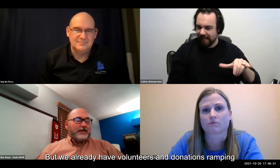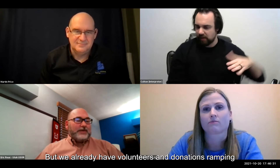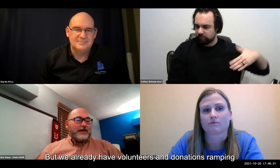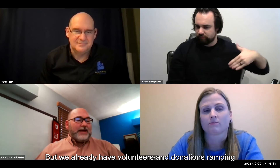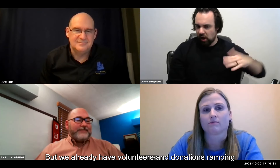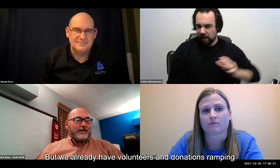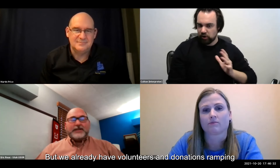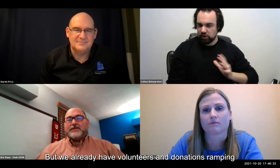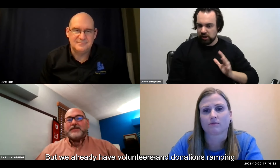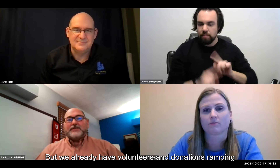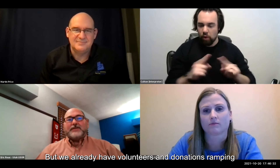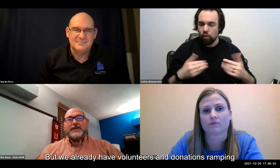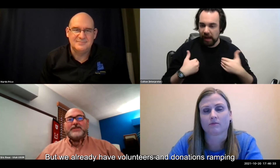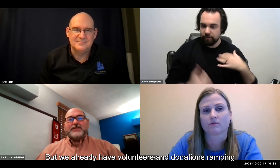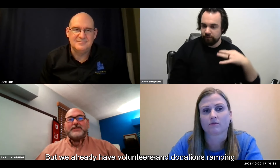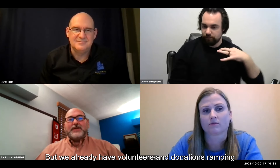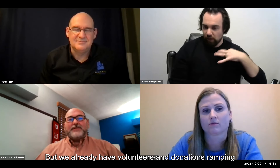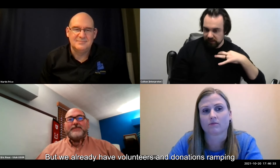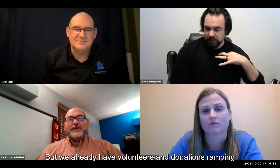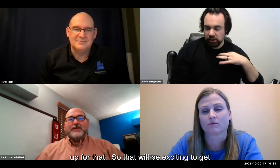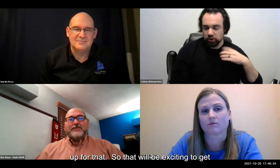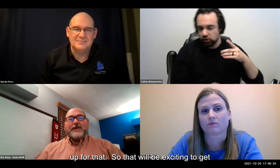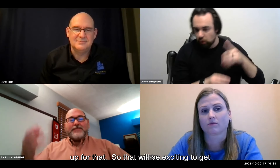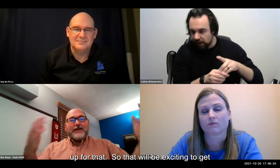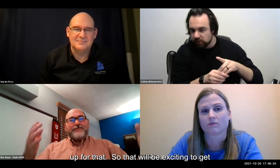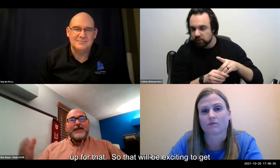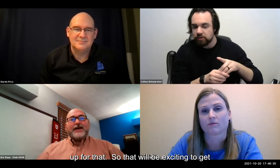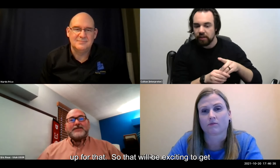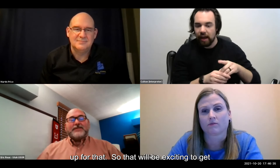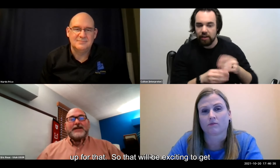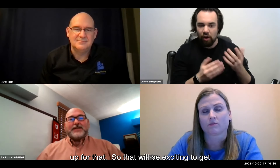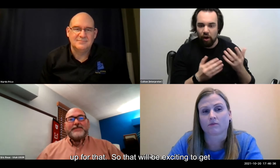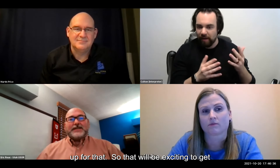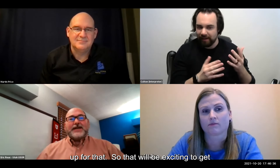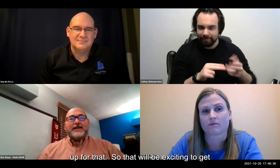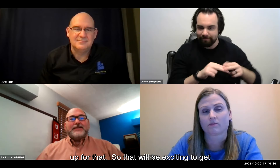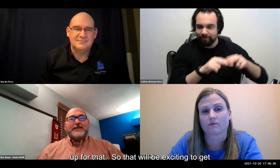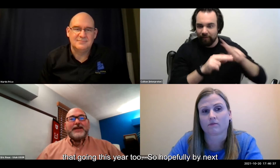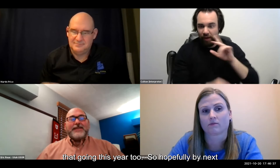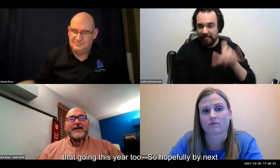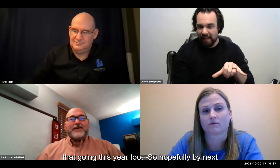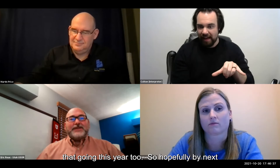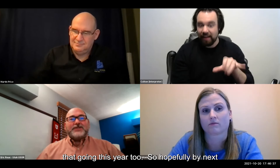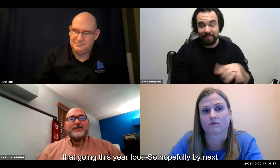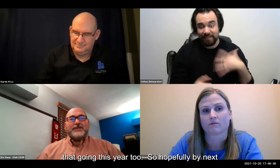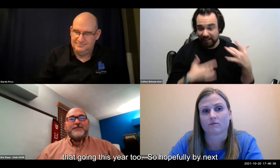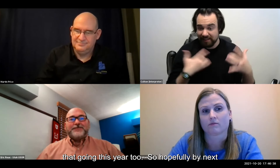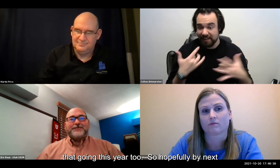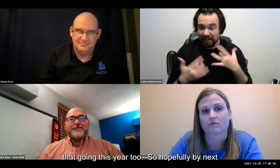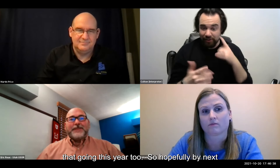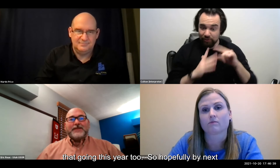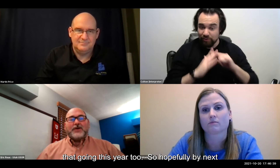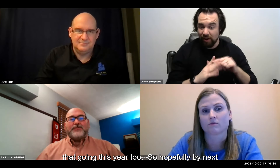we already have volunteers and donations ramping up for that. So that's going to be exciting to get that going this year